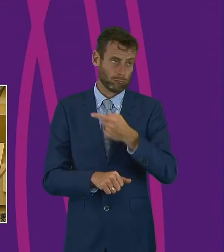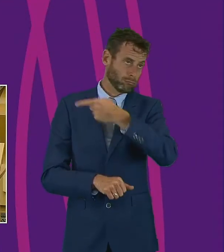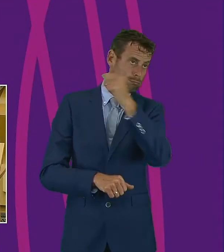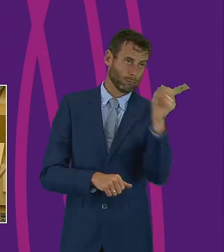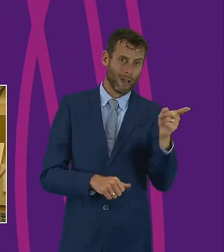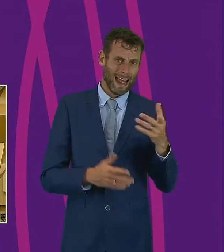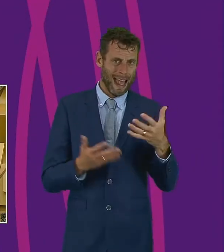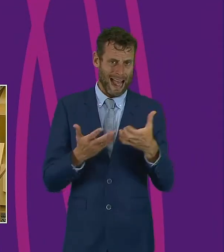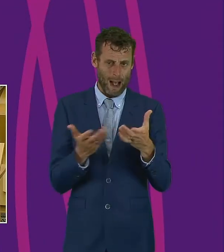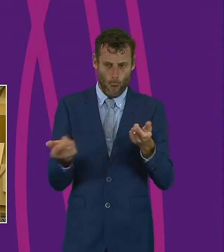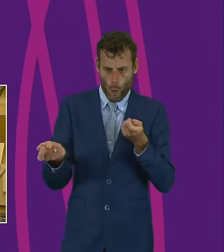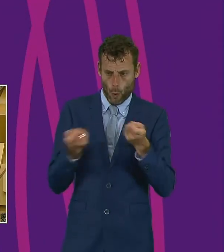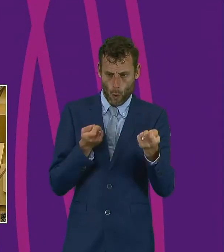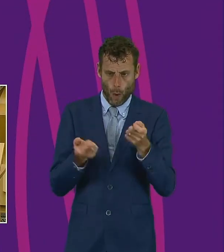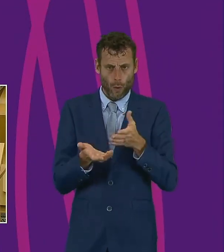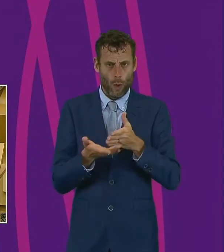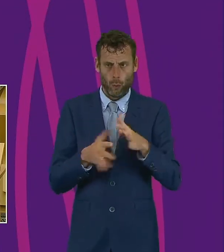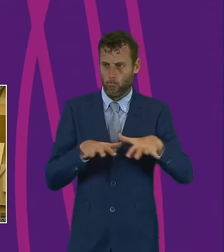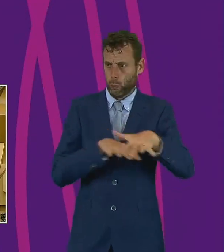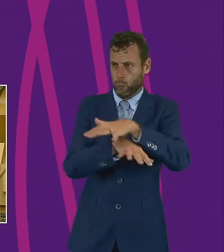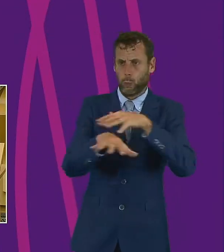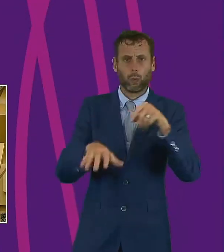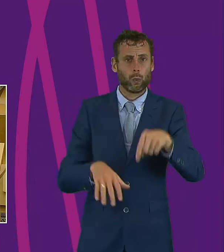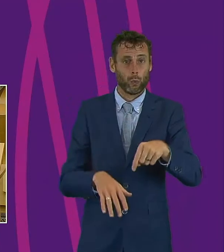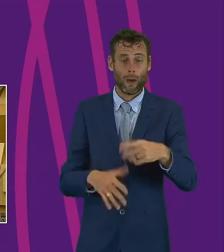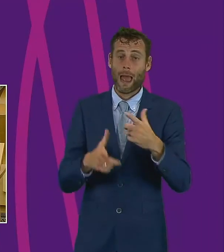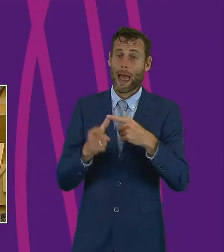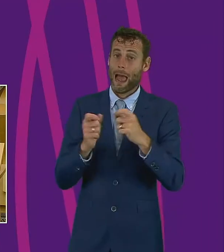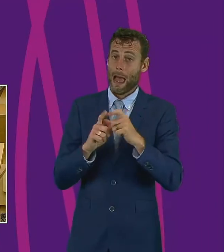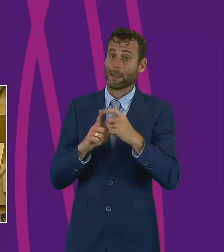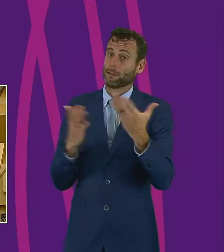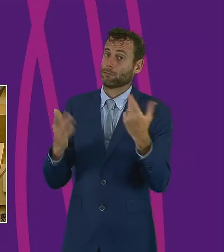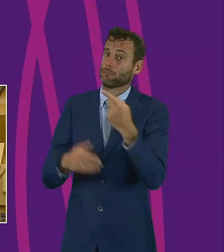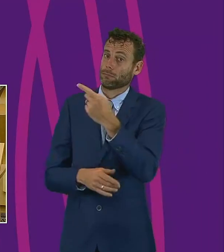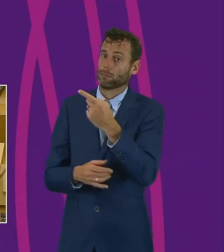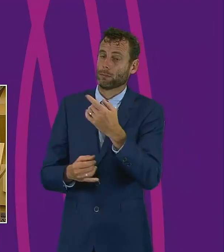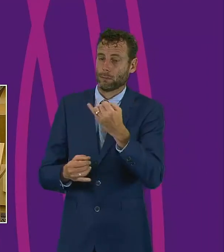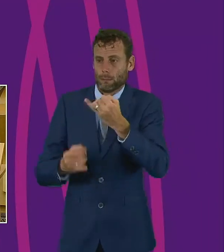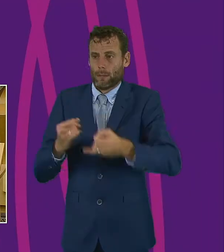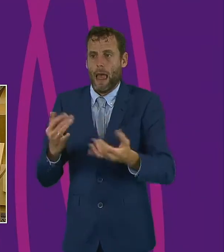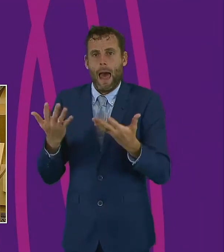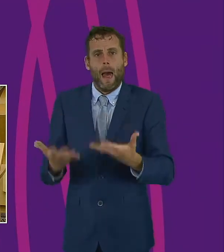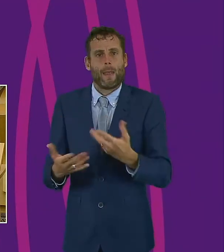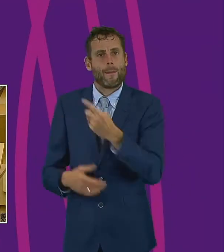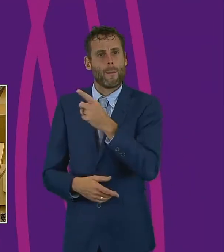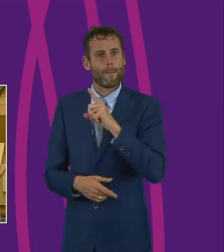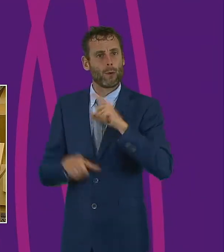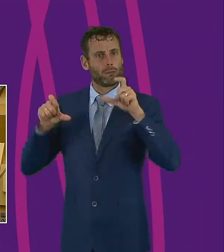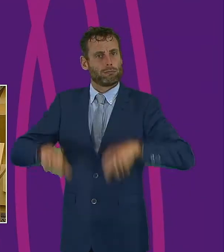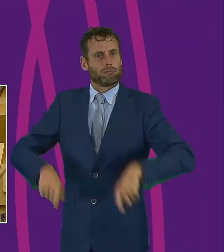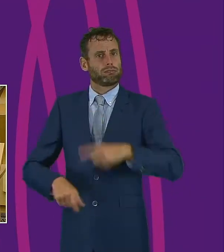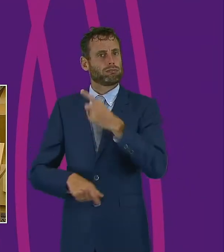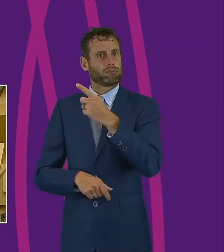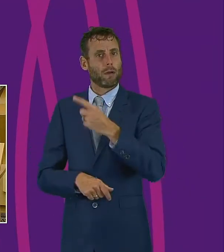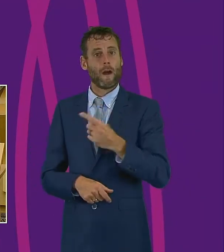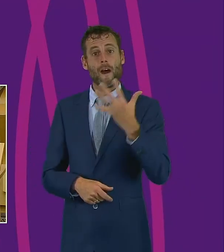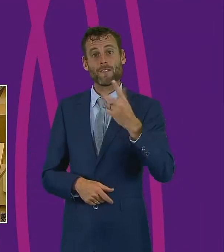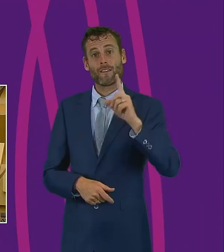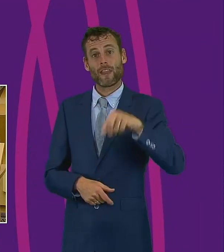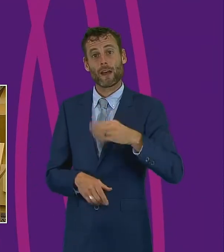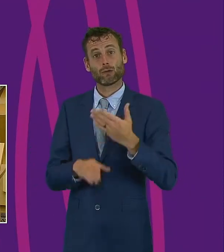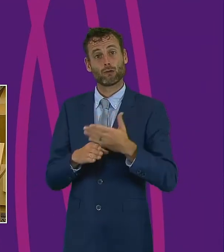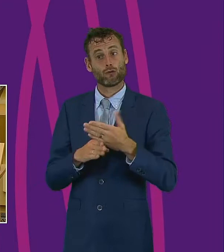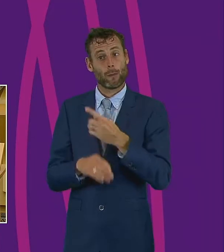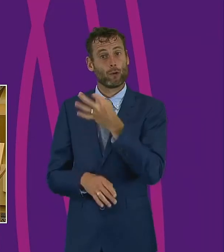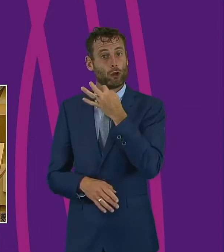we are living with right now, and that absolutely includes Aberdeen. In fact, it's particularly the case for Aberdeen given the current restrictions. The 5,000 jobs number